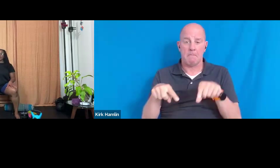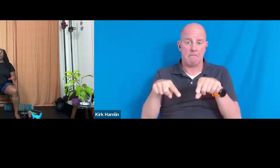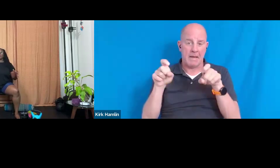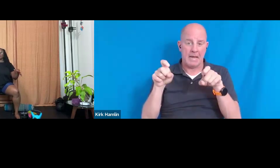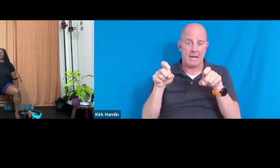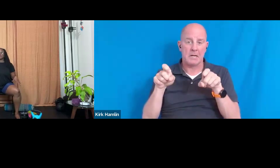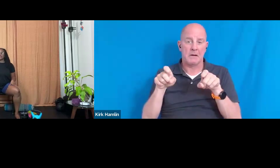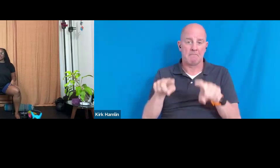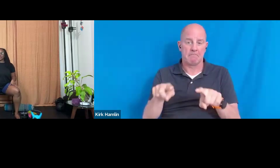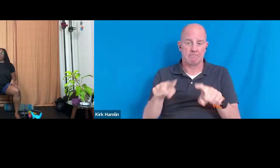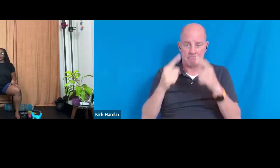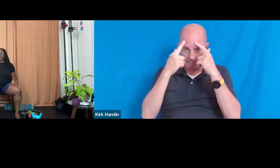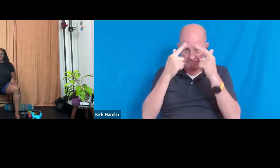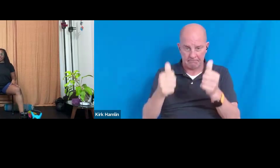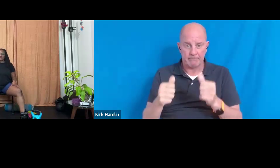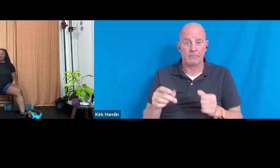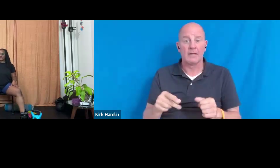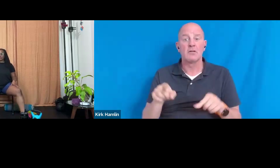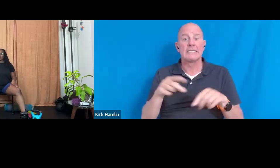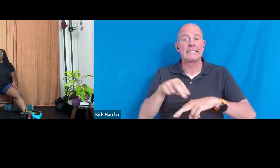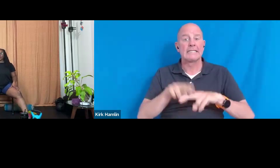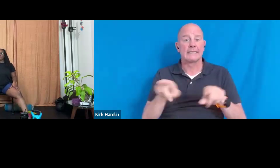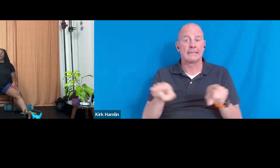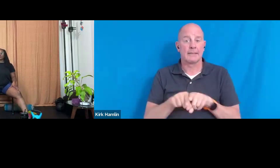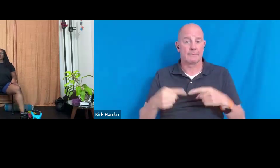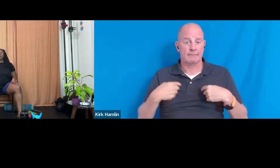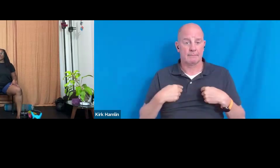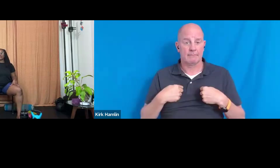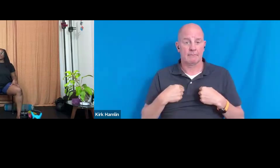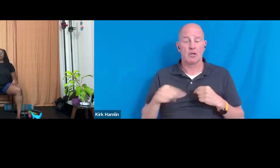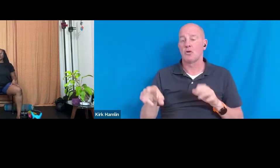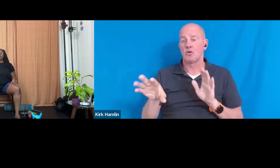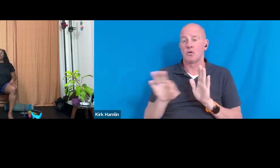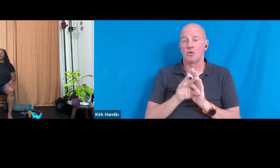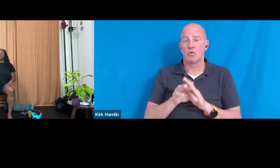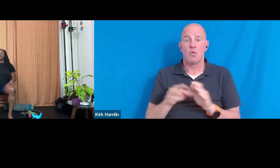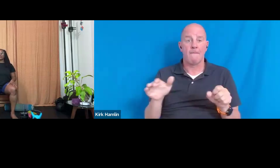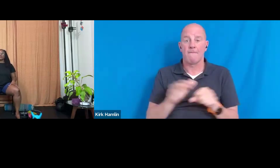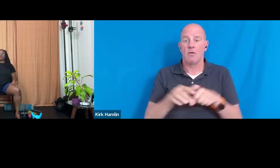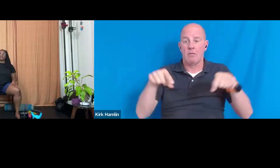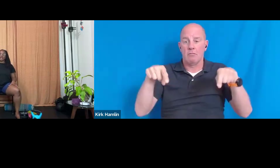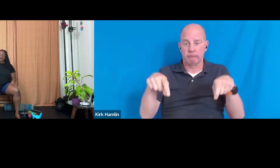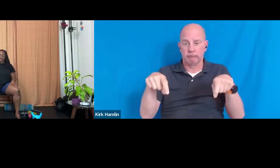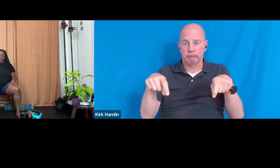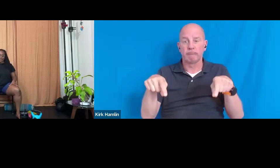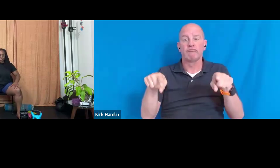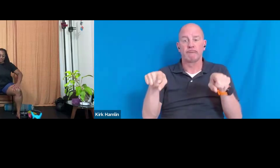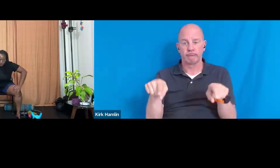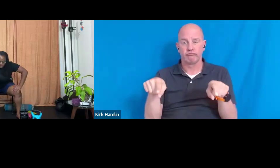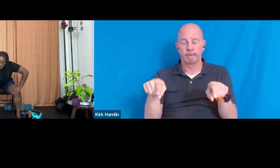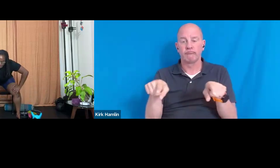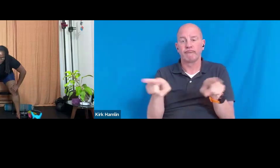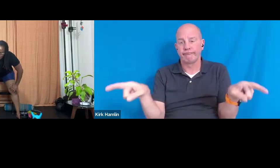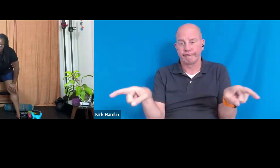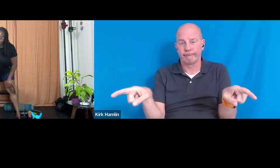be. If you are sitting like me, you could still choose how bent you want the leg to be and the width. If you're standing,